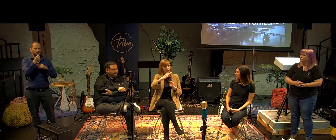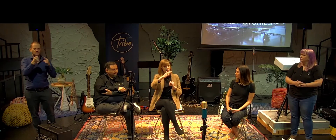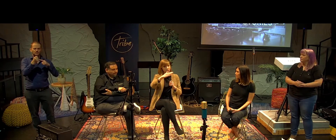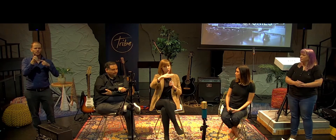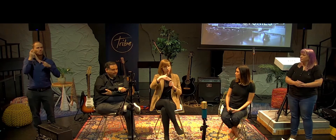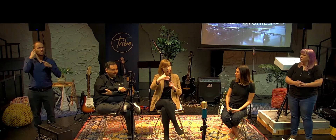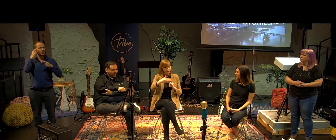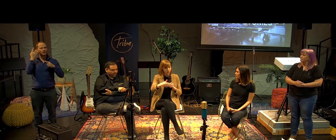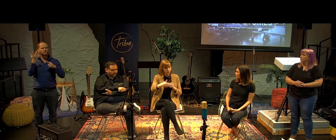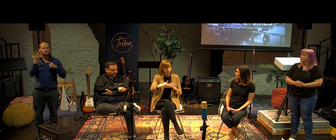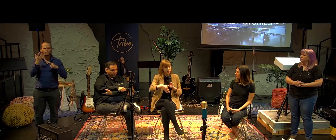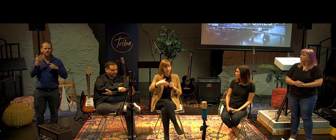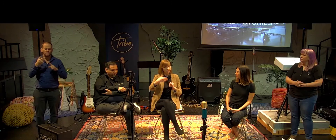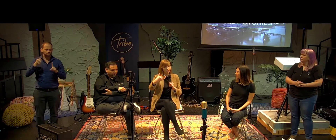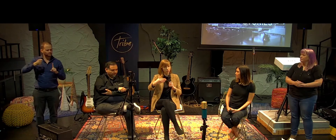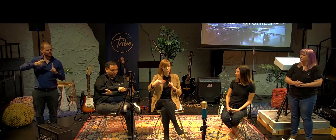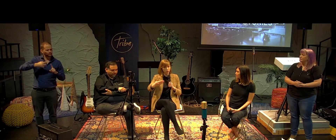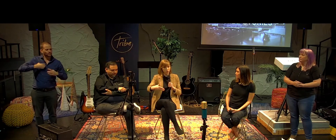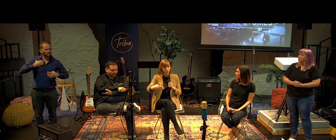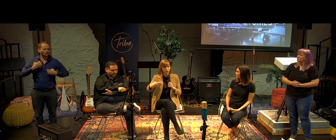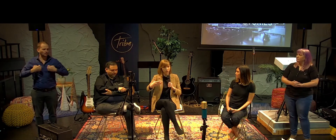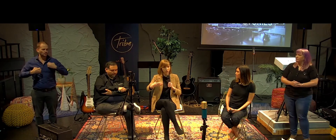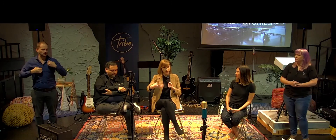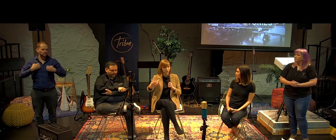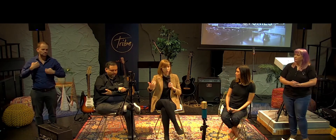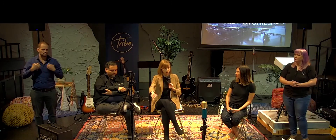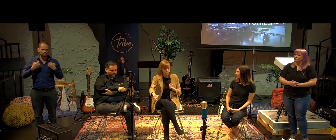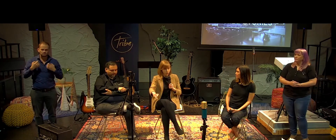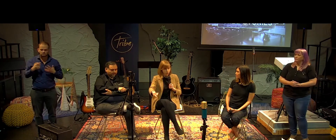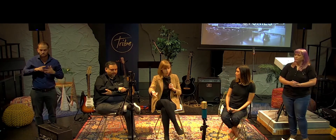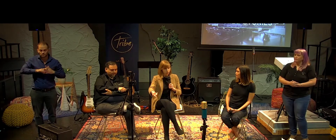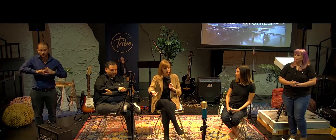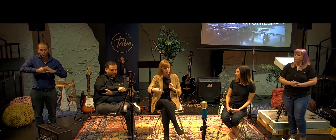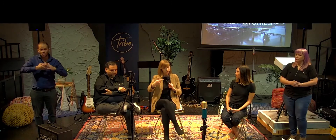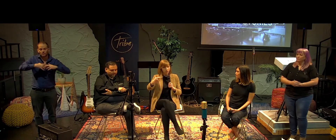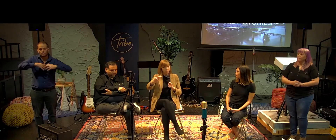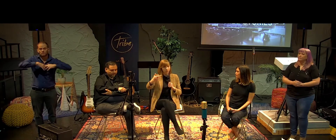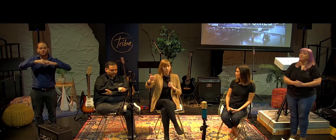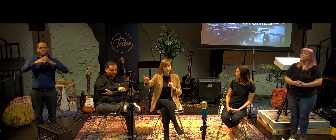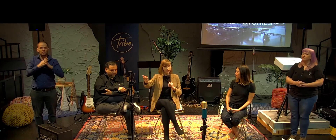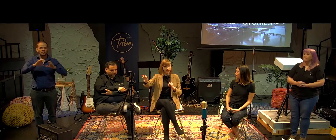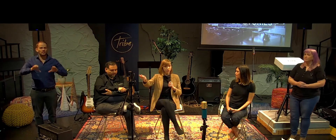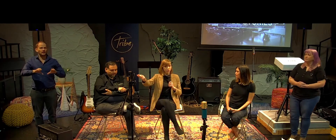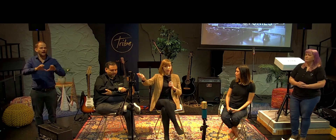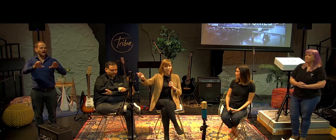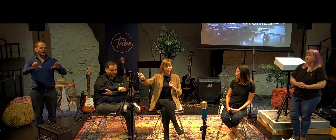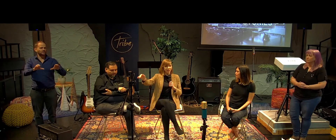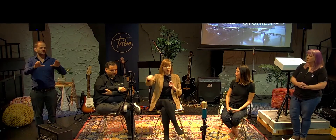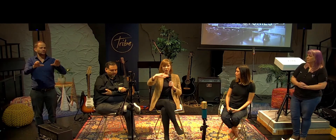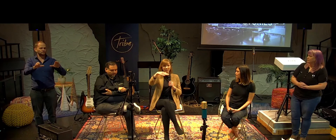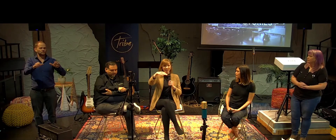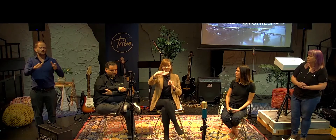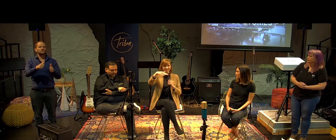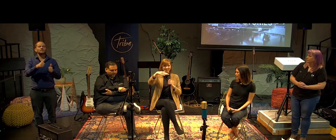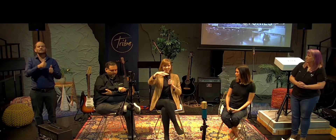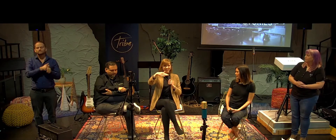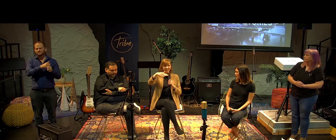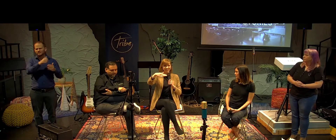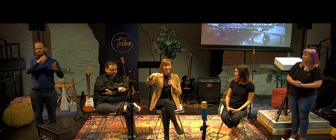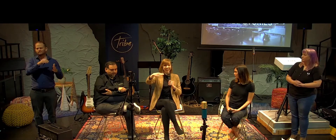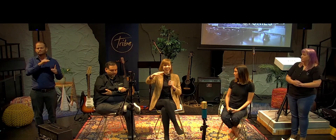that lead to an action that therefore determine your behaviors and results. But where did that thought come